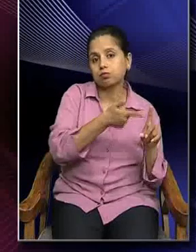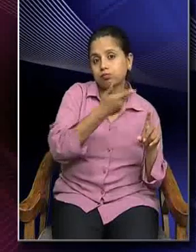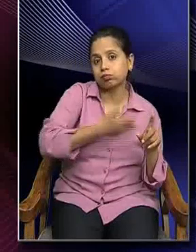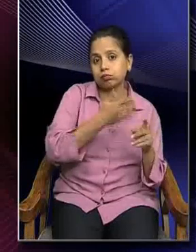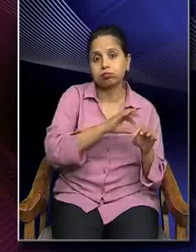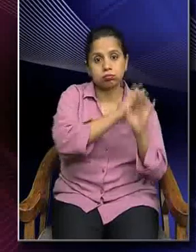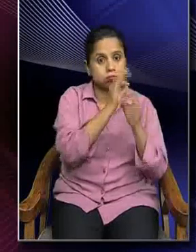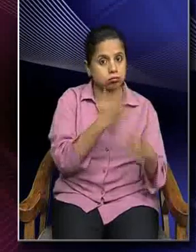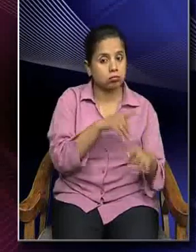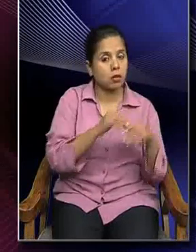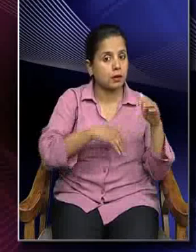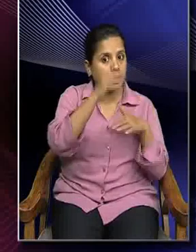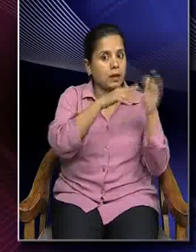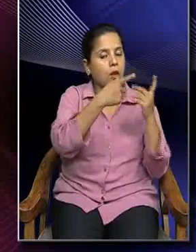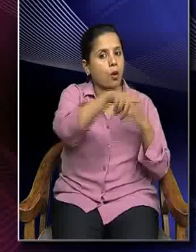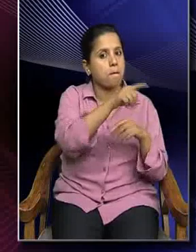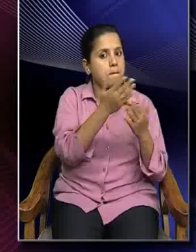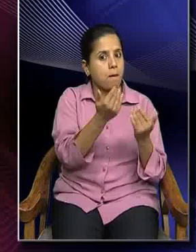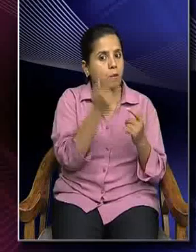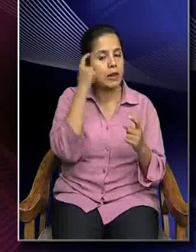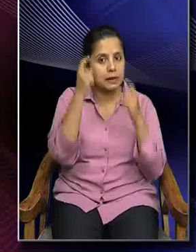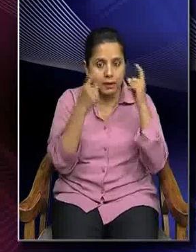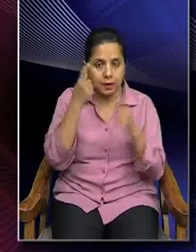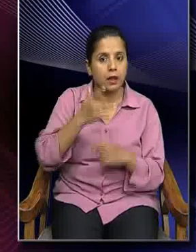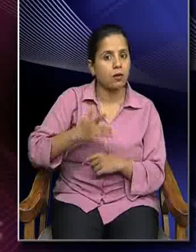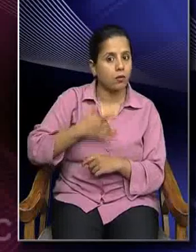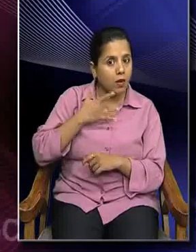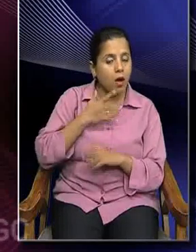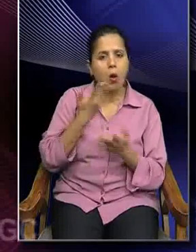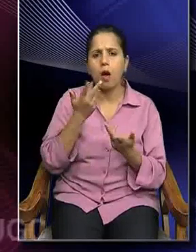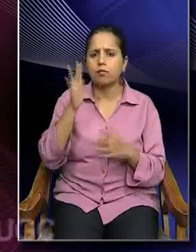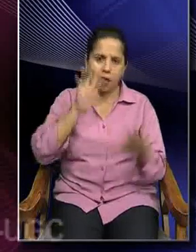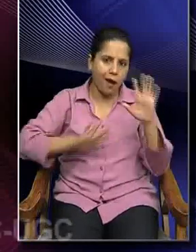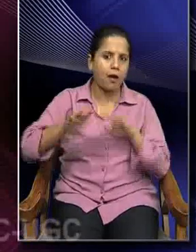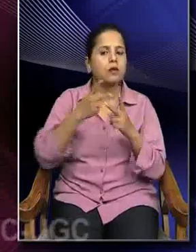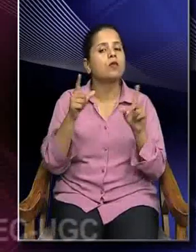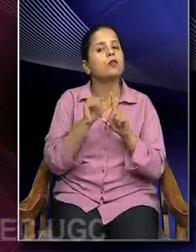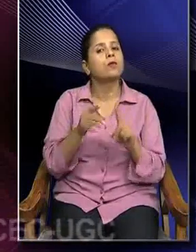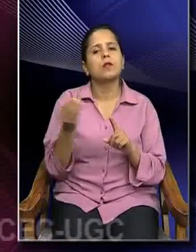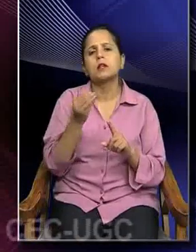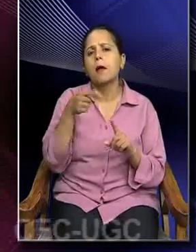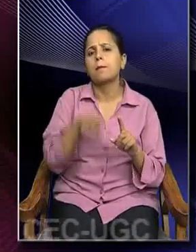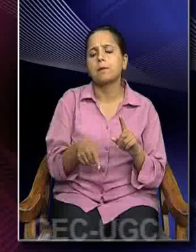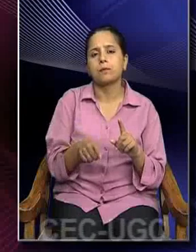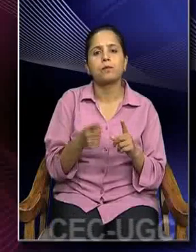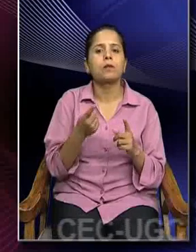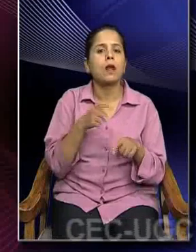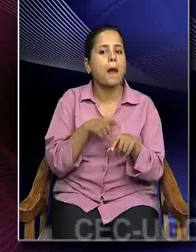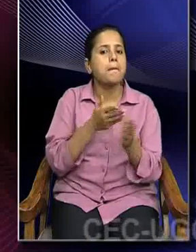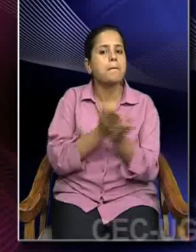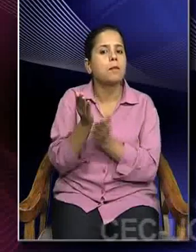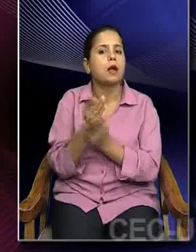and structured to think, feel and act in certain determined